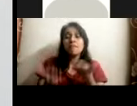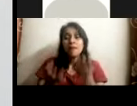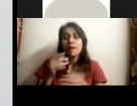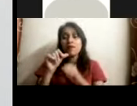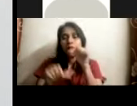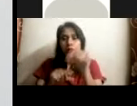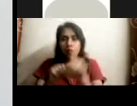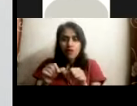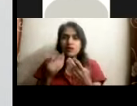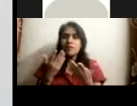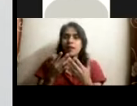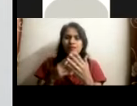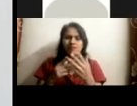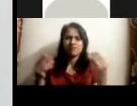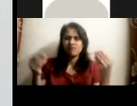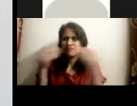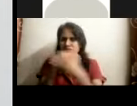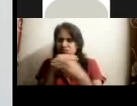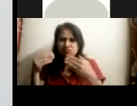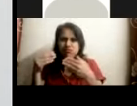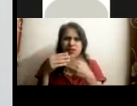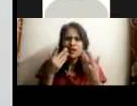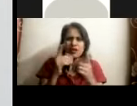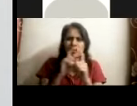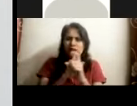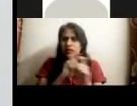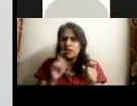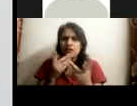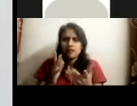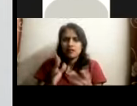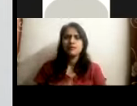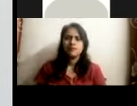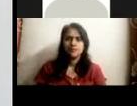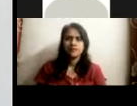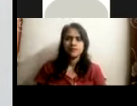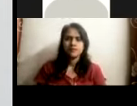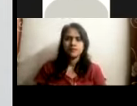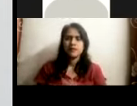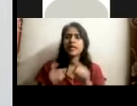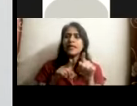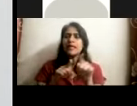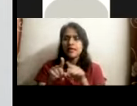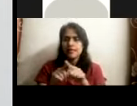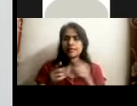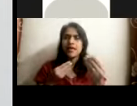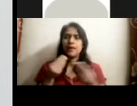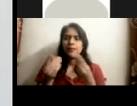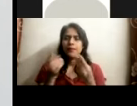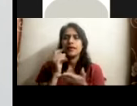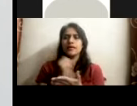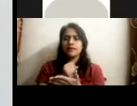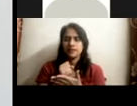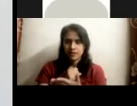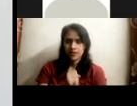might overlap, as when we discuss the next slide. I hope I'll give you some examples to make that clear.